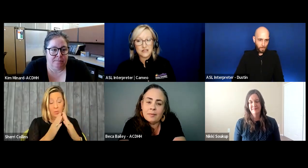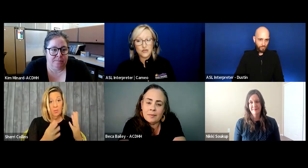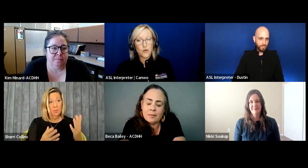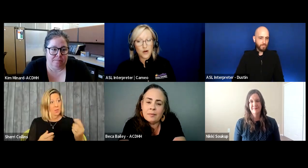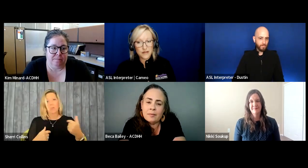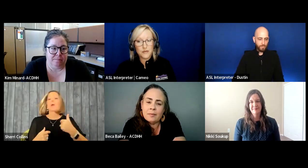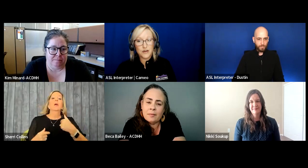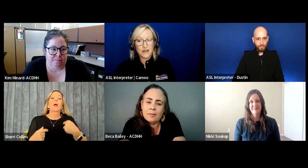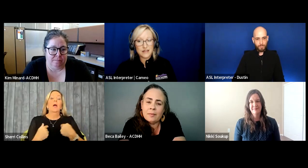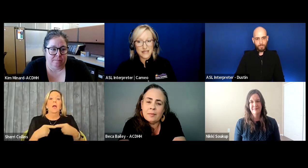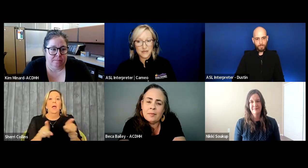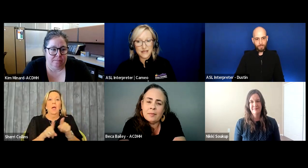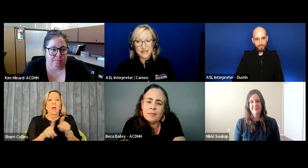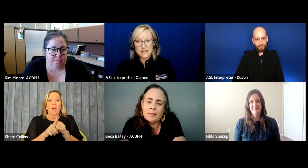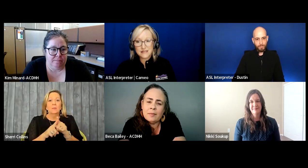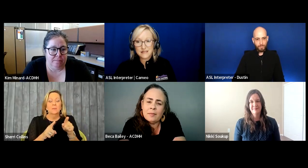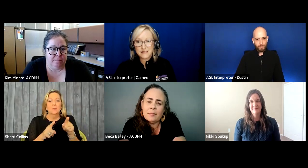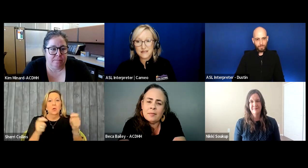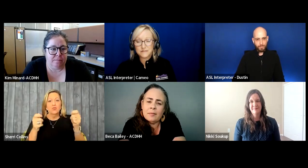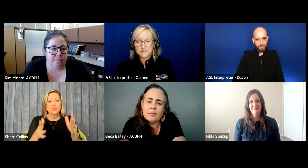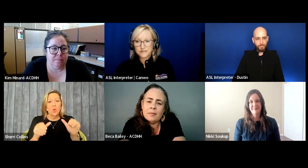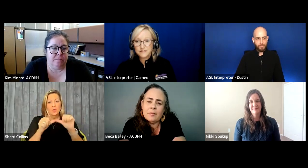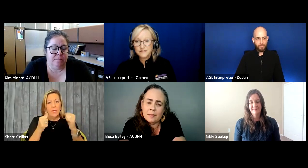that you work with a community on a daily basis.